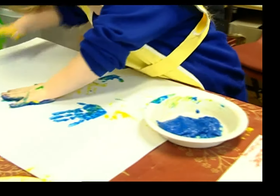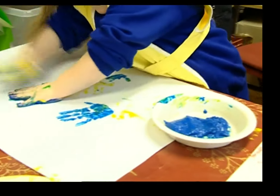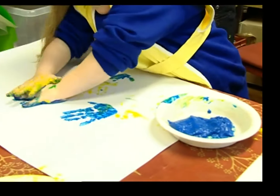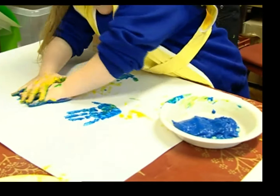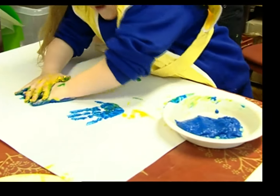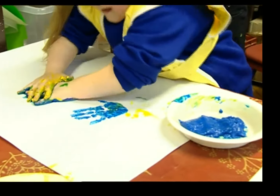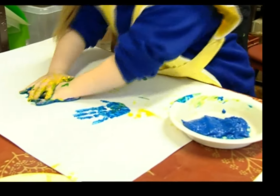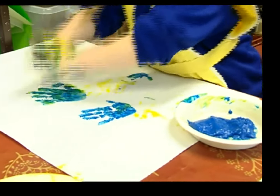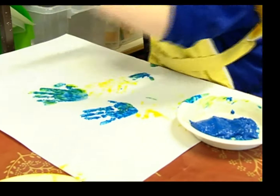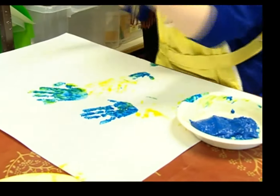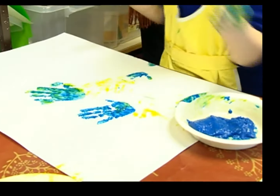Hey, that looks fun.